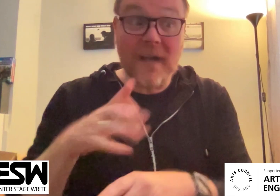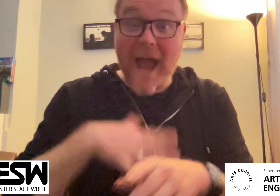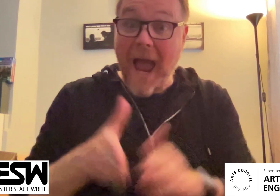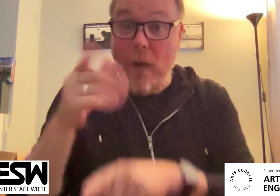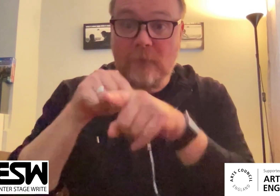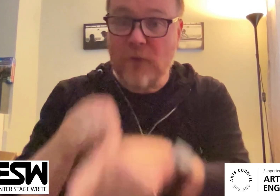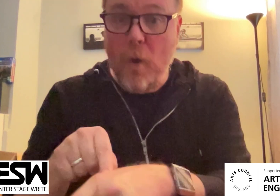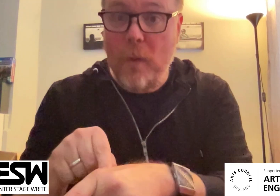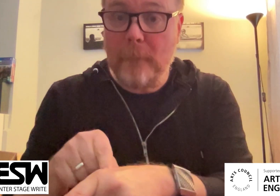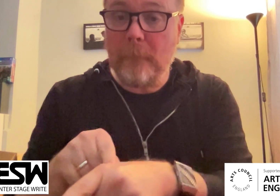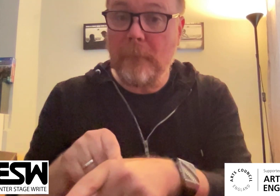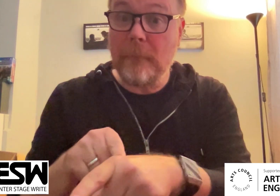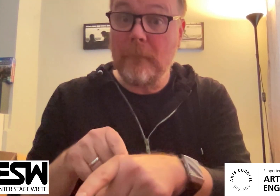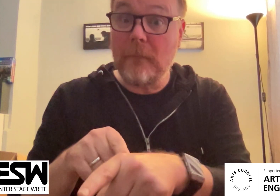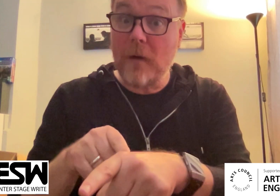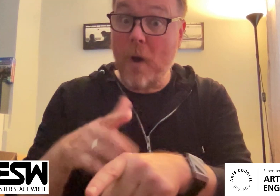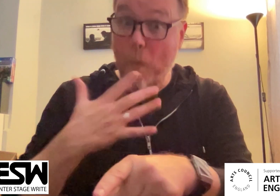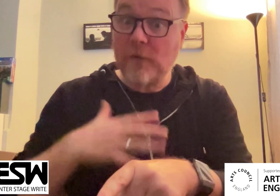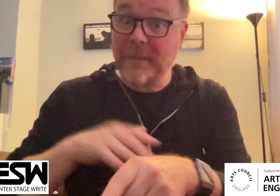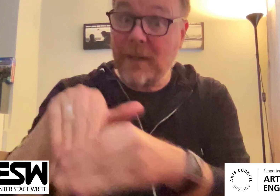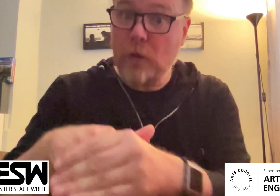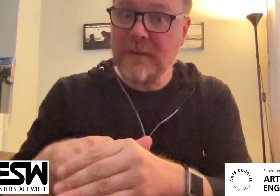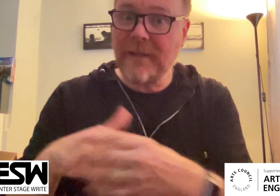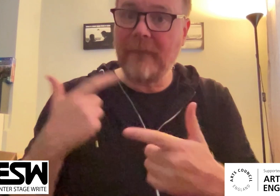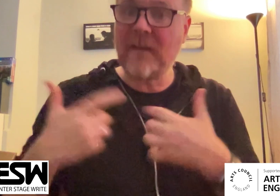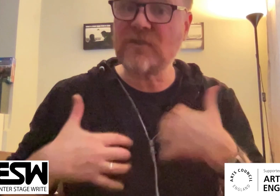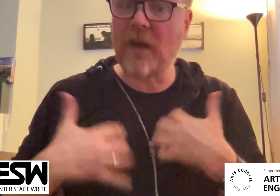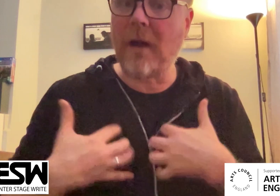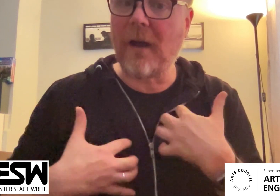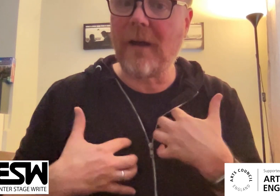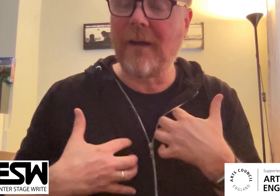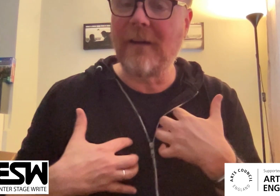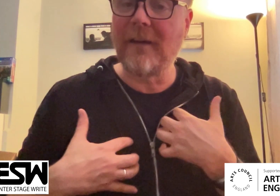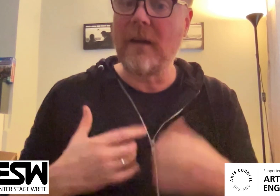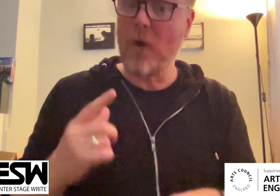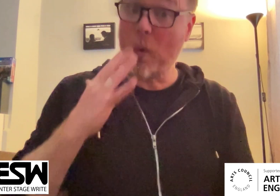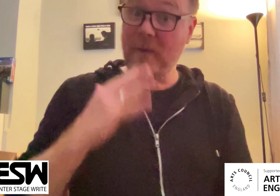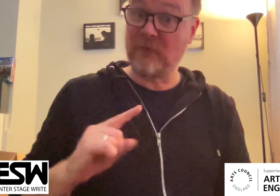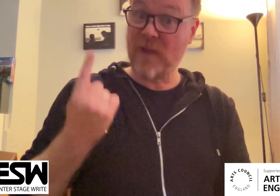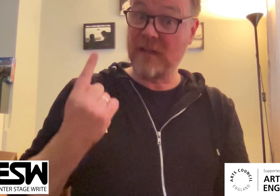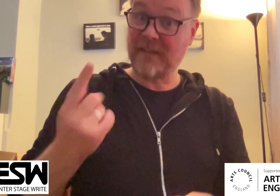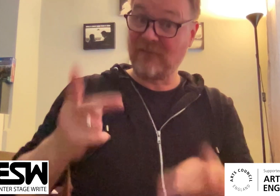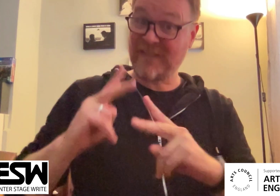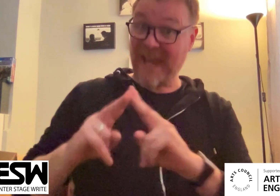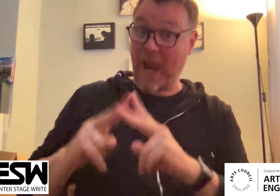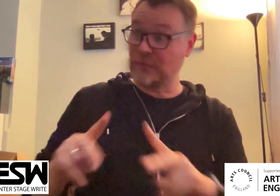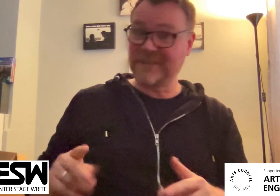will go. He'll go and follow the dwarves out on an adventure. He wants to be included on the adventure. When they